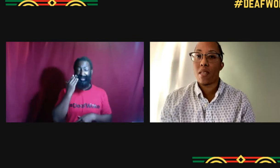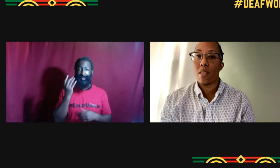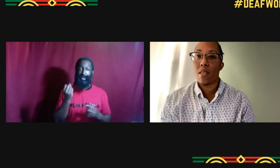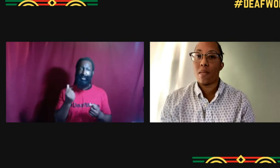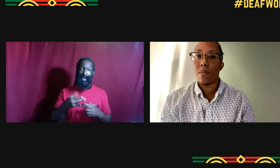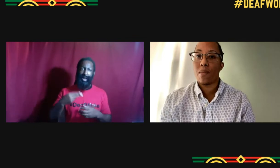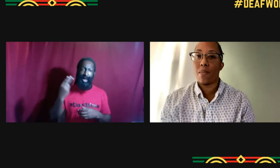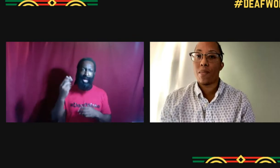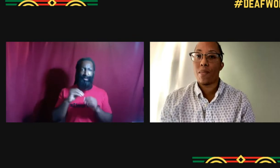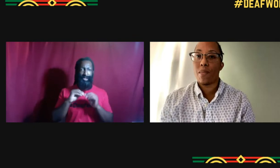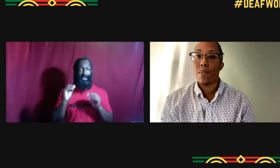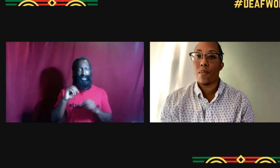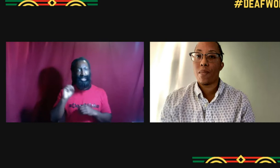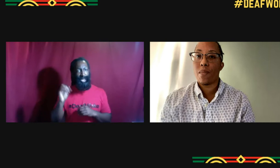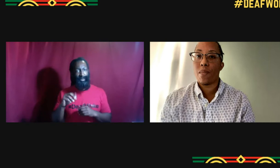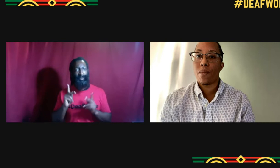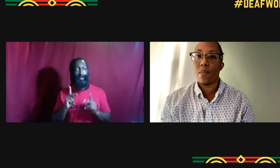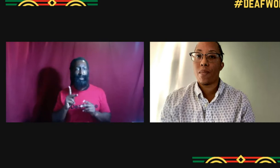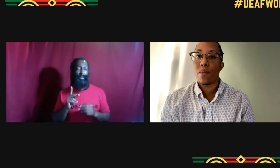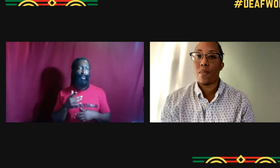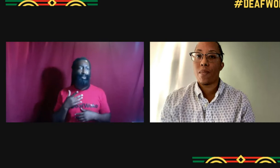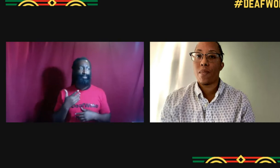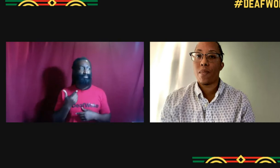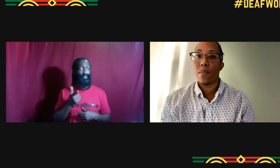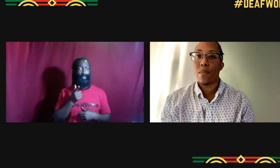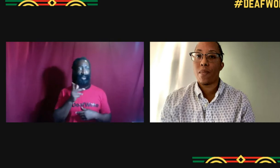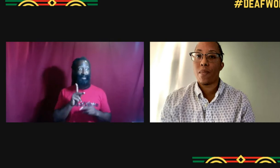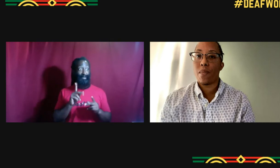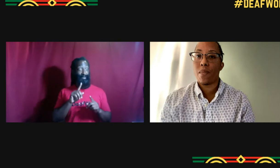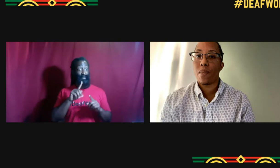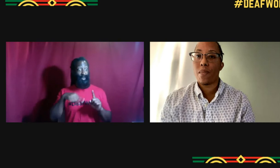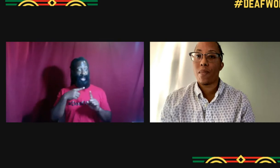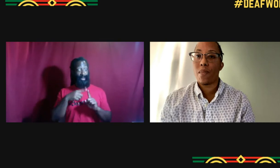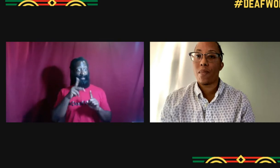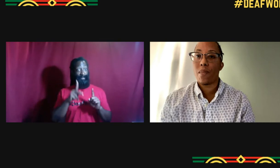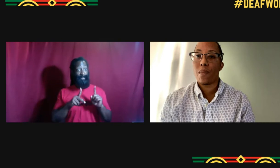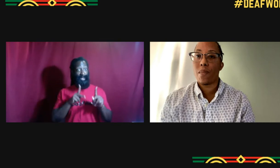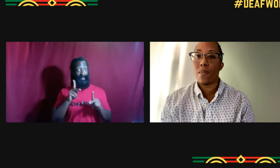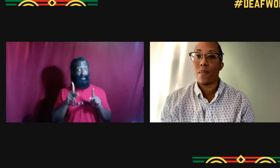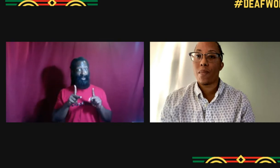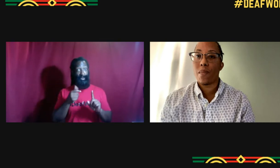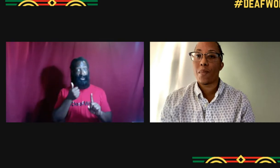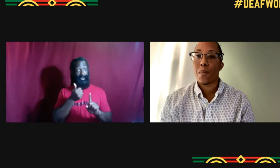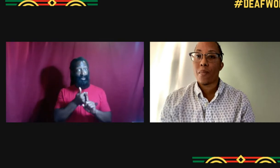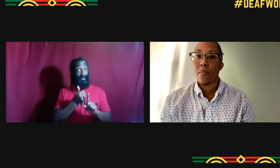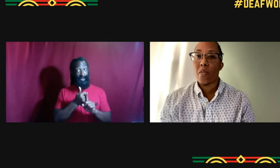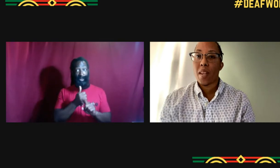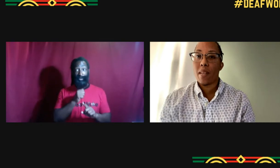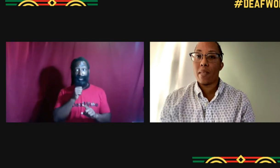So those who are watching the show, there are a high percentage of people.